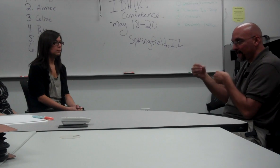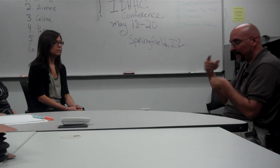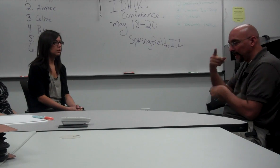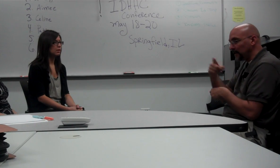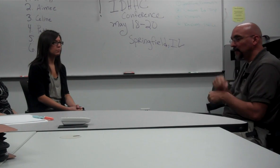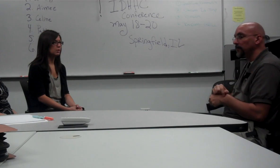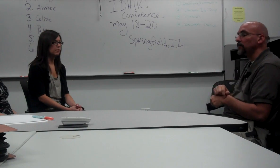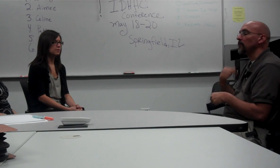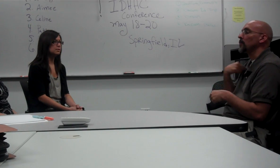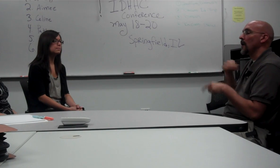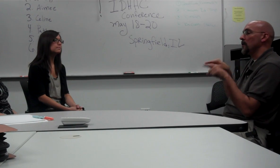for the government office.